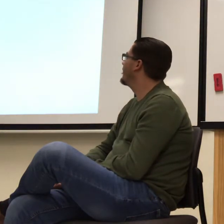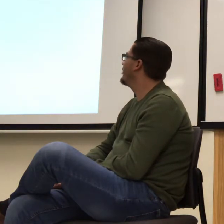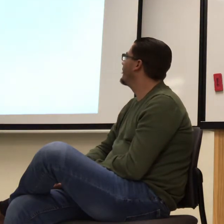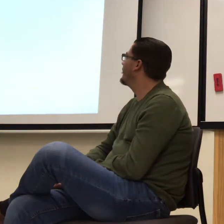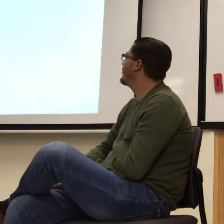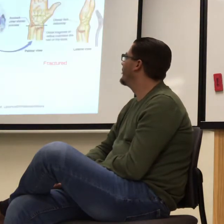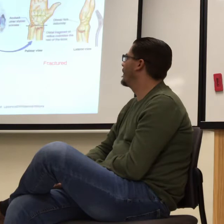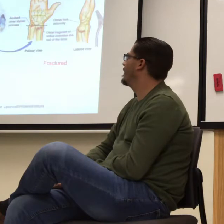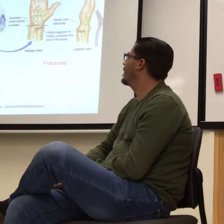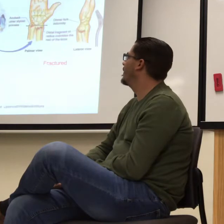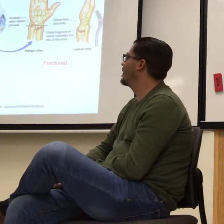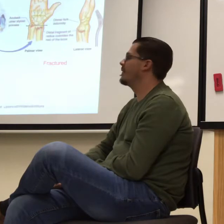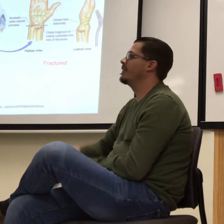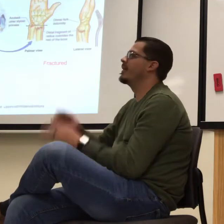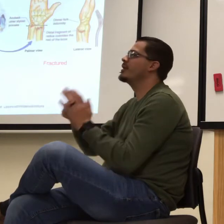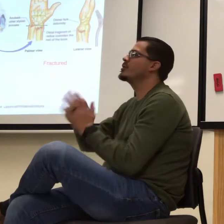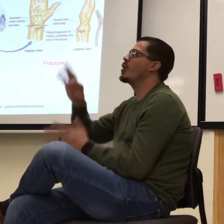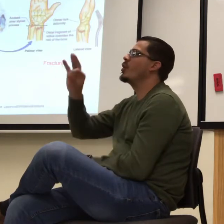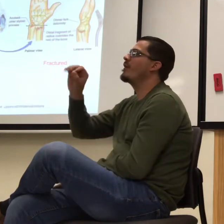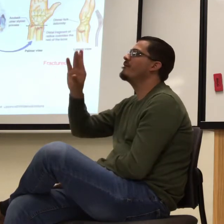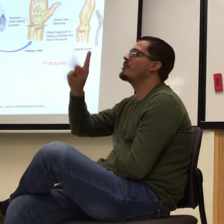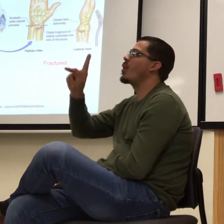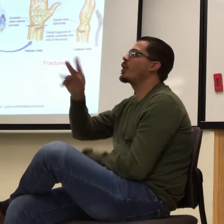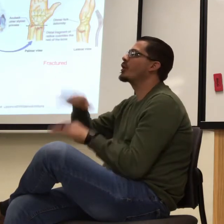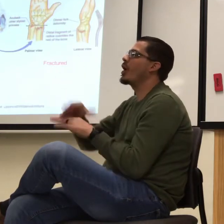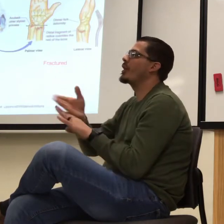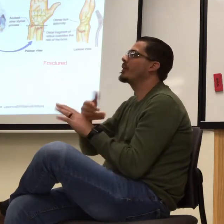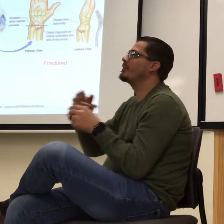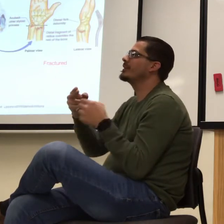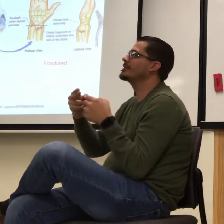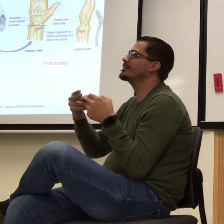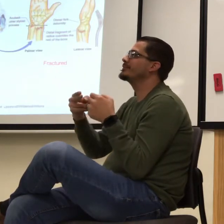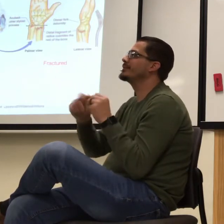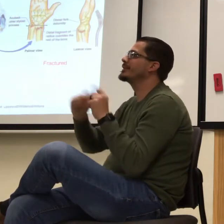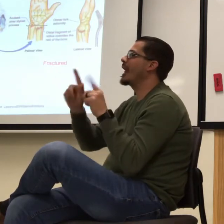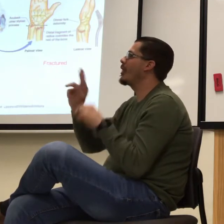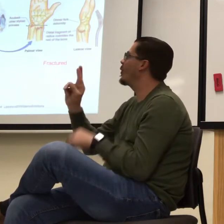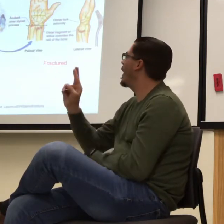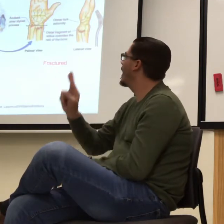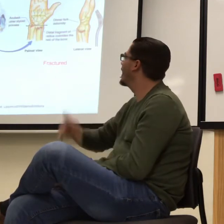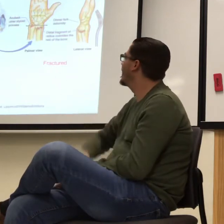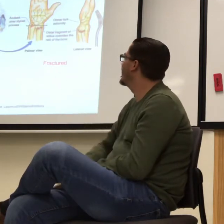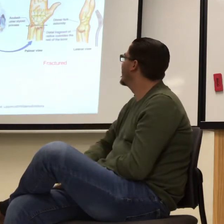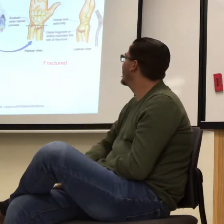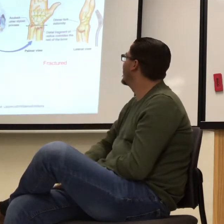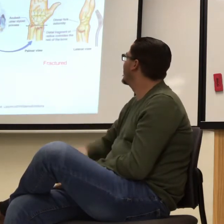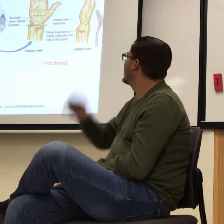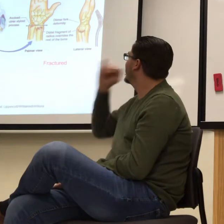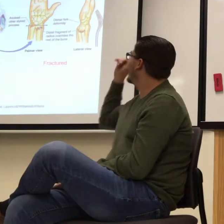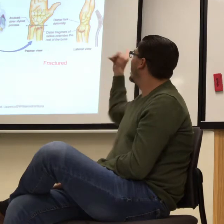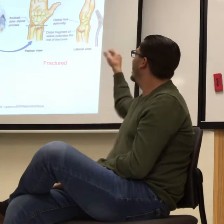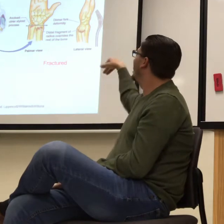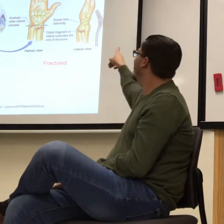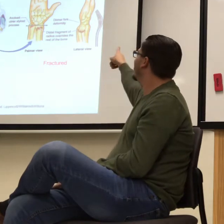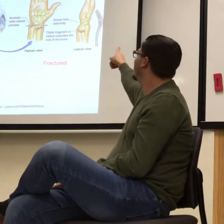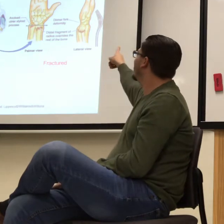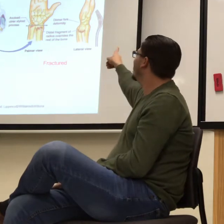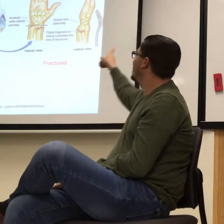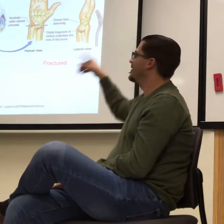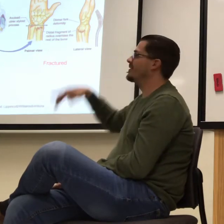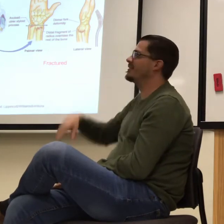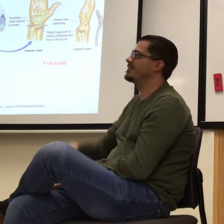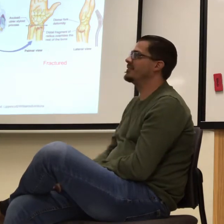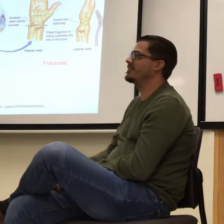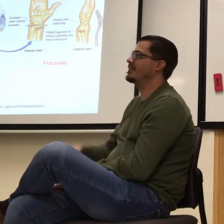They showed a fork on the previous slide there on the right. If you look at it from the side like